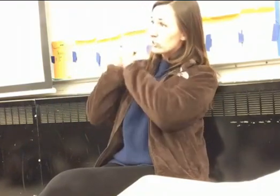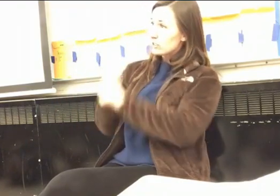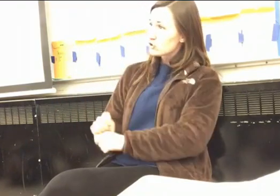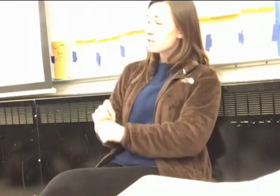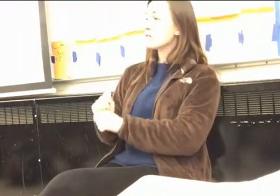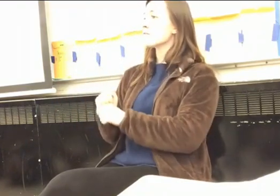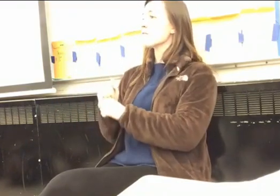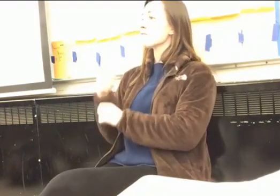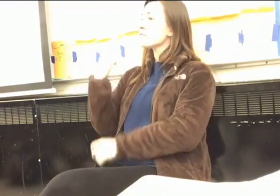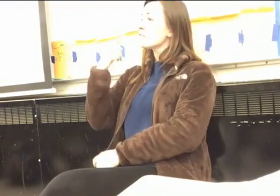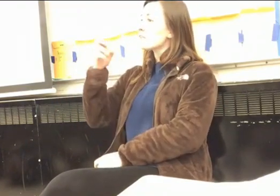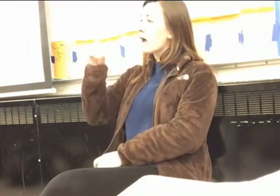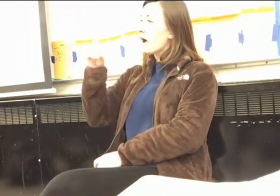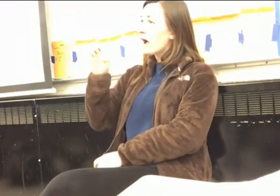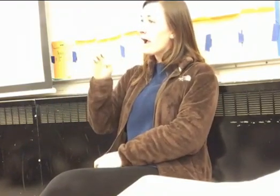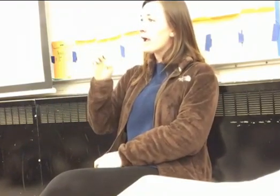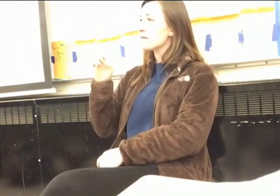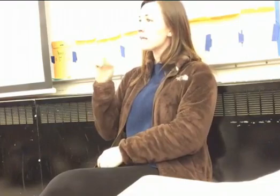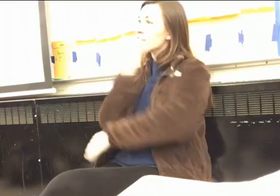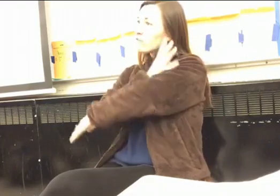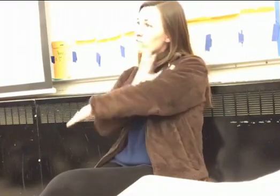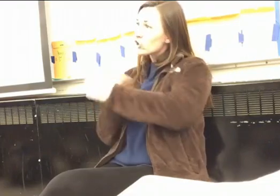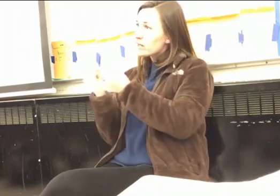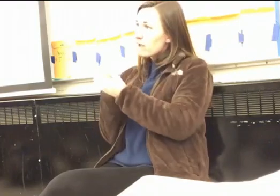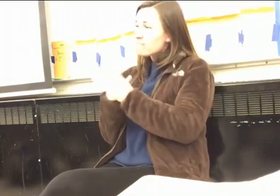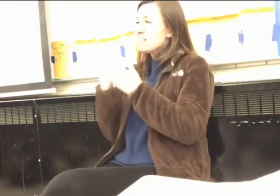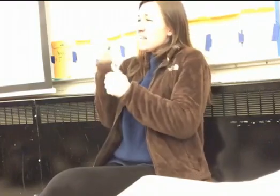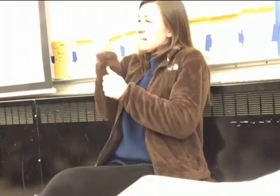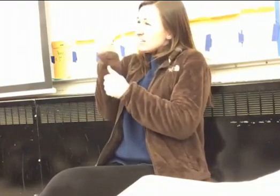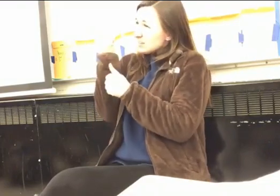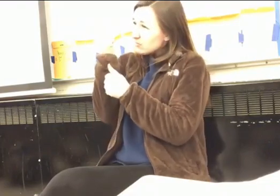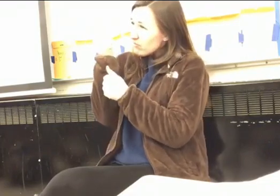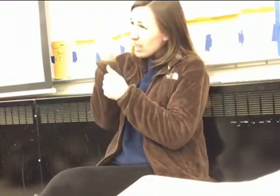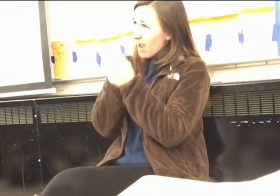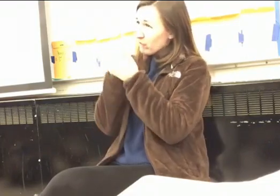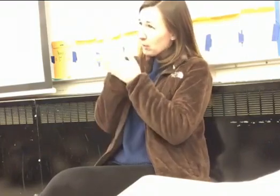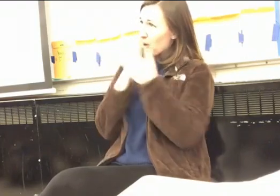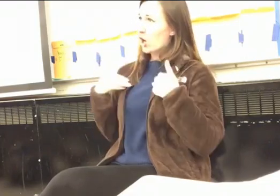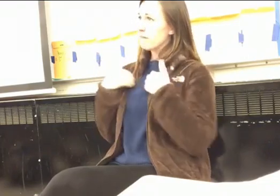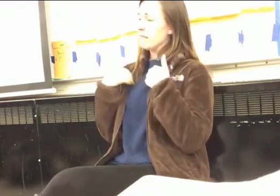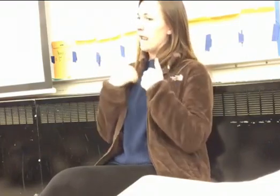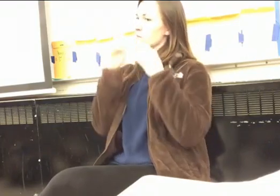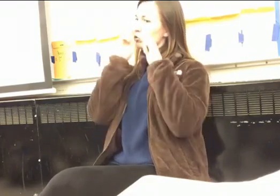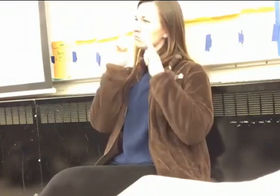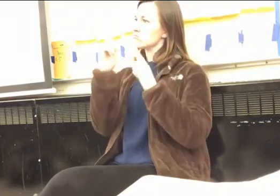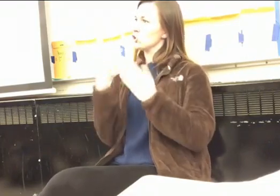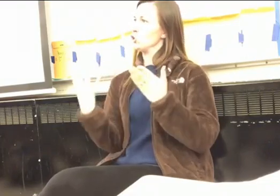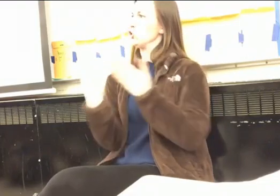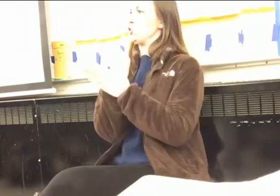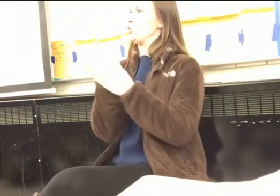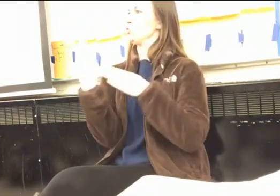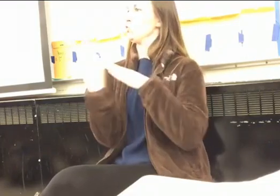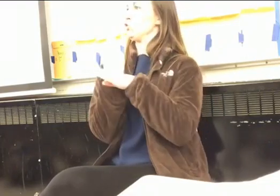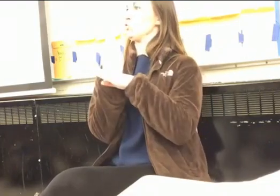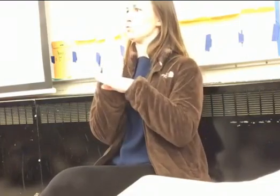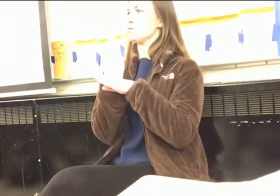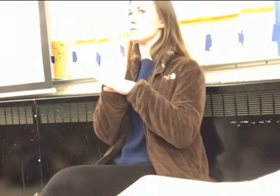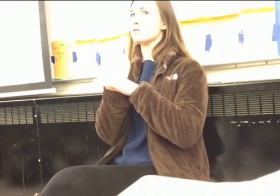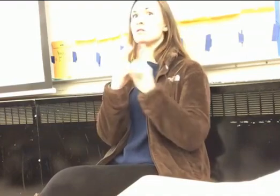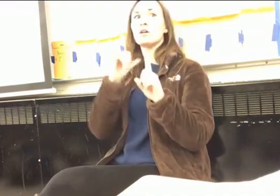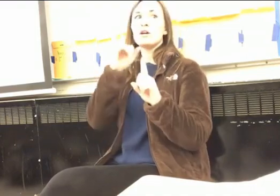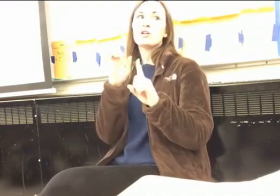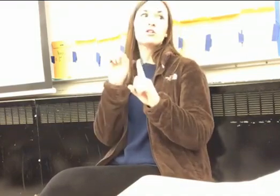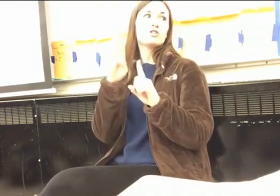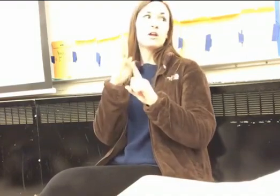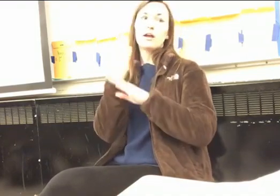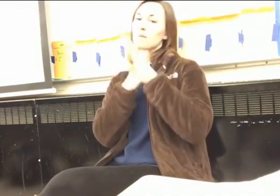different things. Every single part of the bison gets used. So your entire life really revolves around this one thing. Jacob, it's way too early